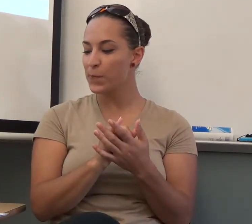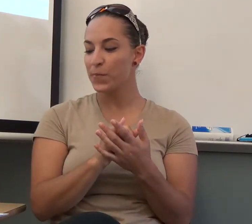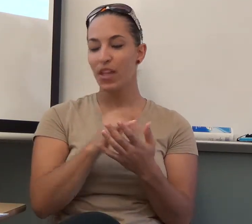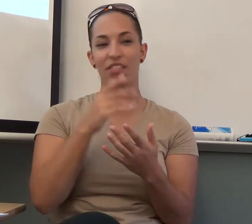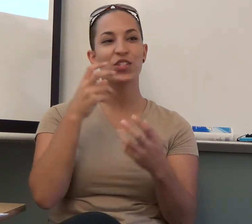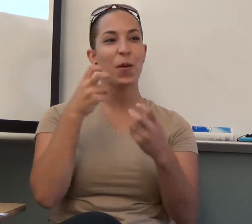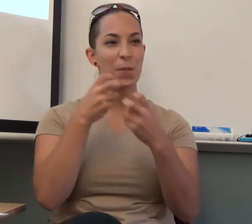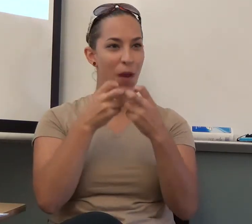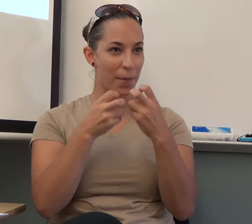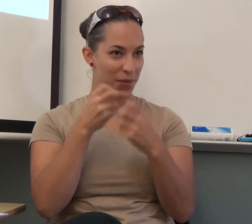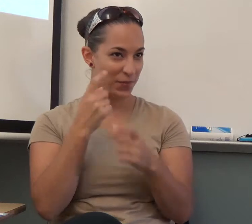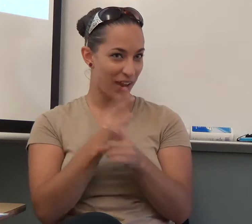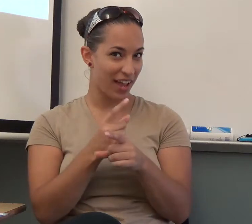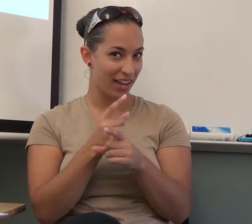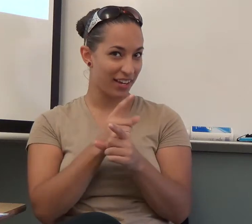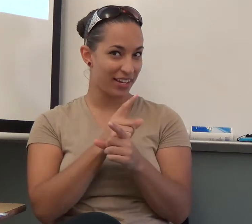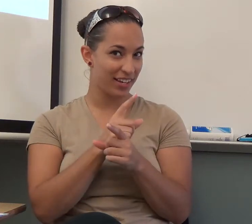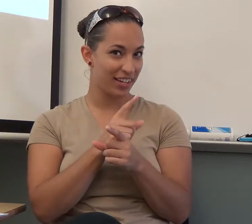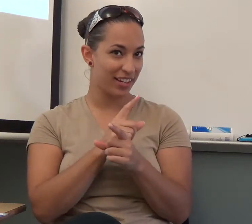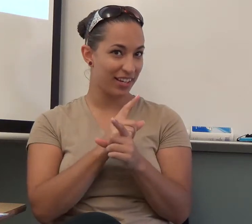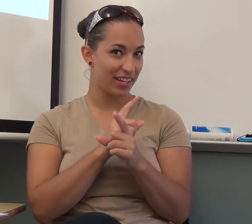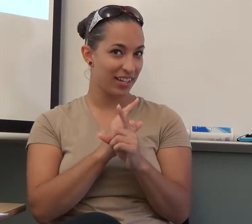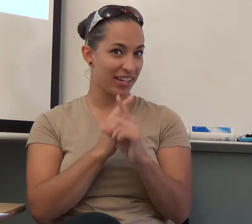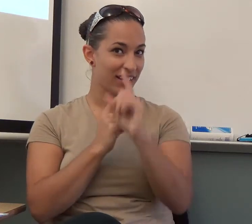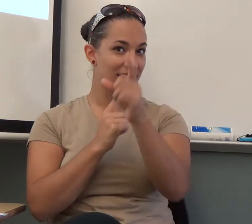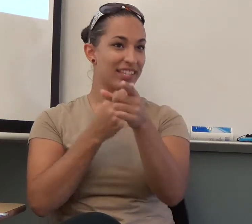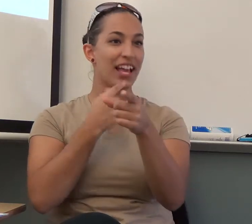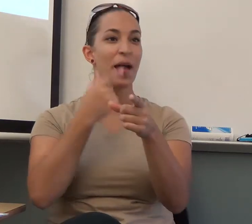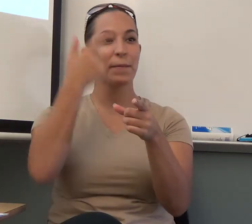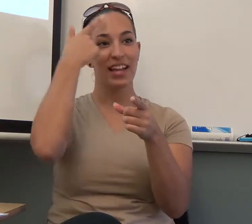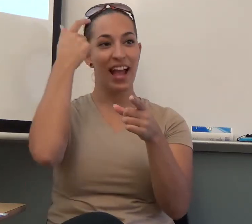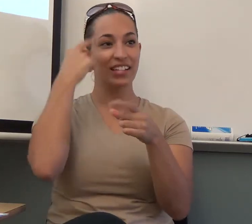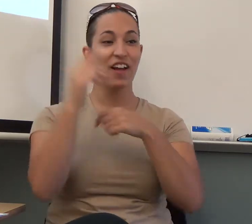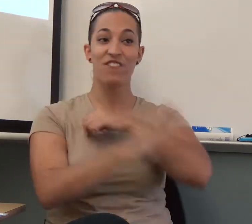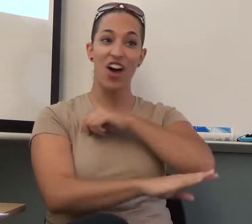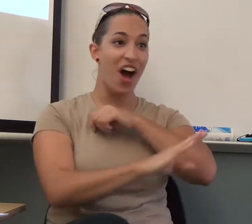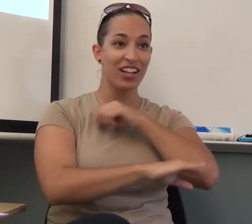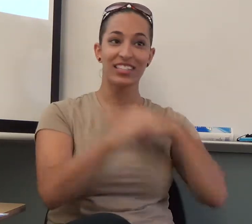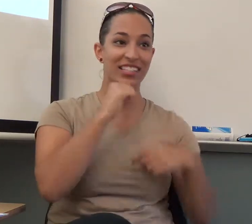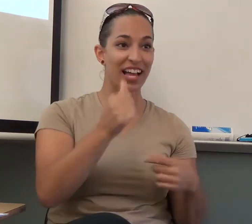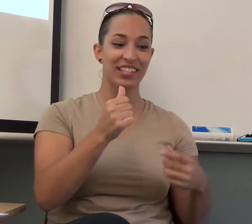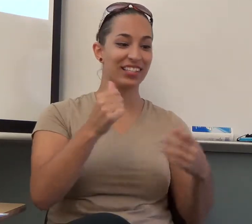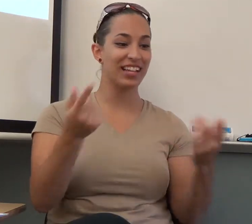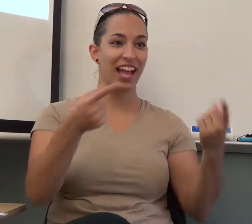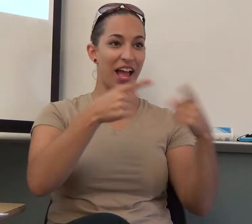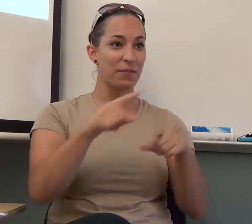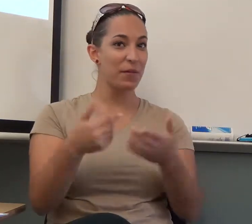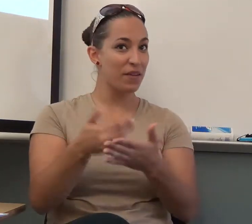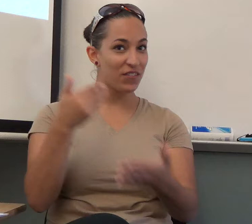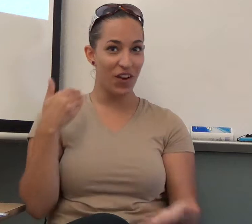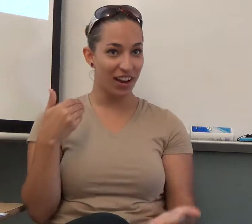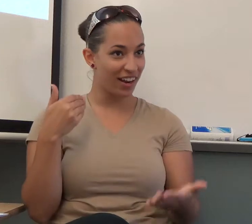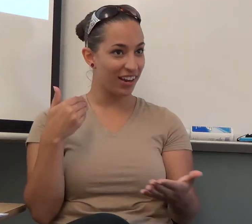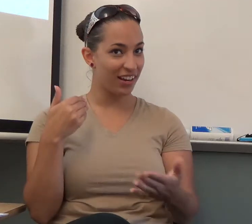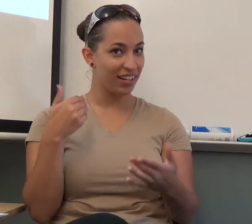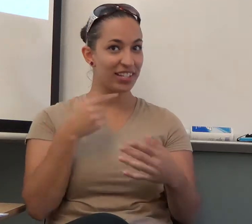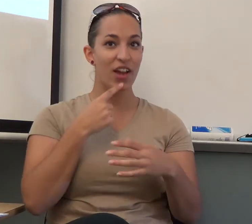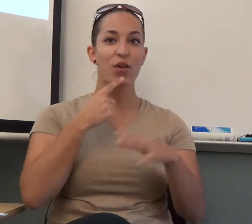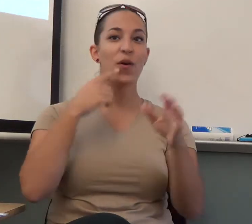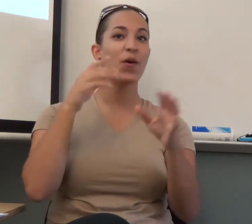problem, isn't there? Yeah, the summer, fall don't come before. No. No. That's not the